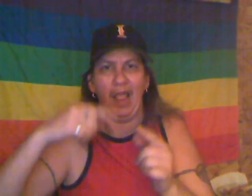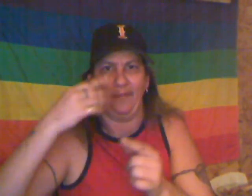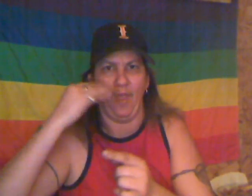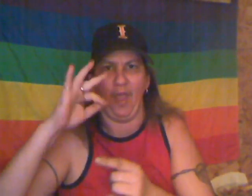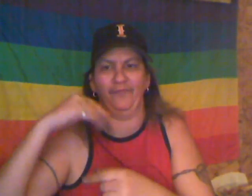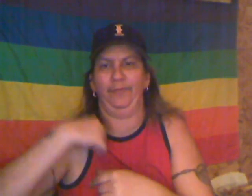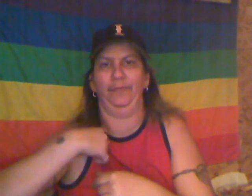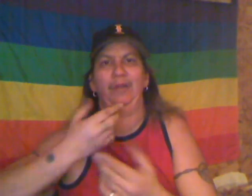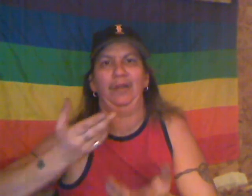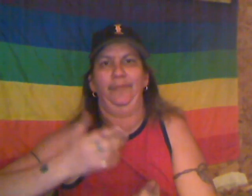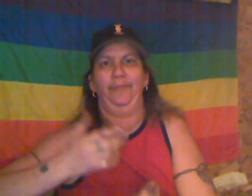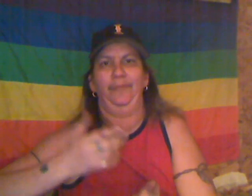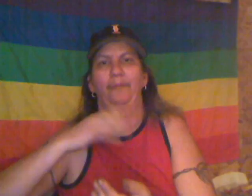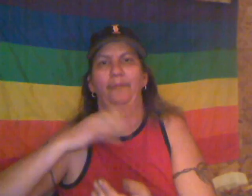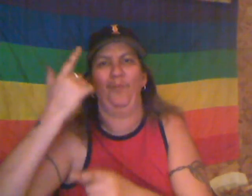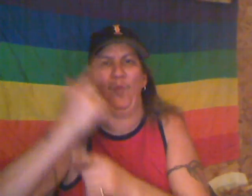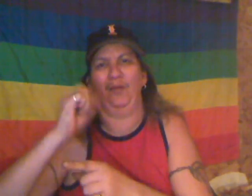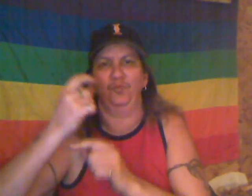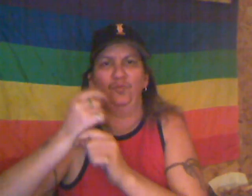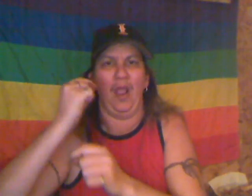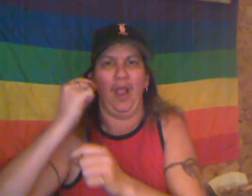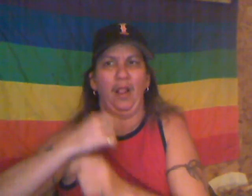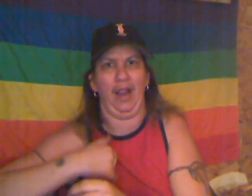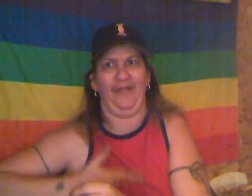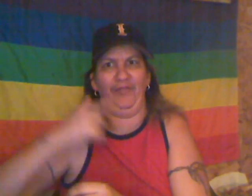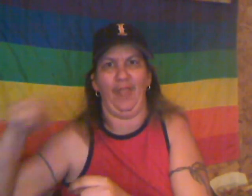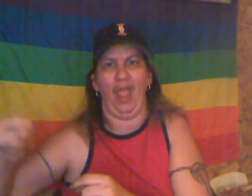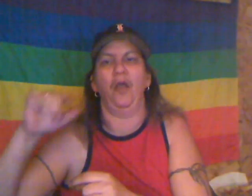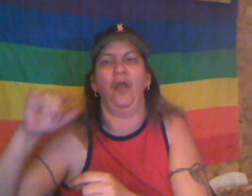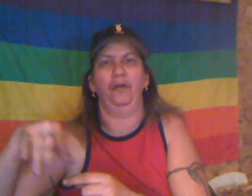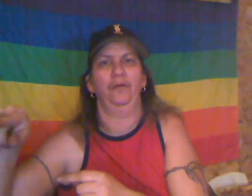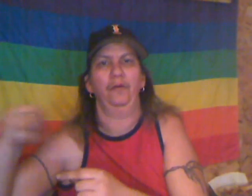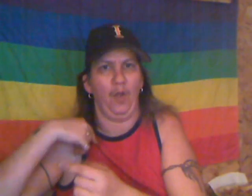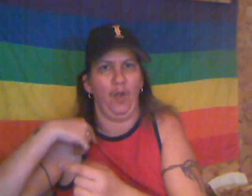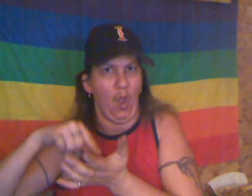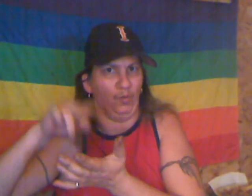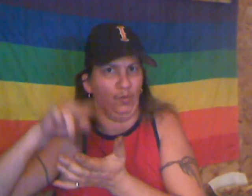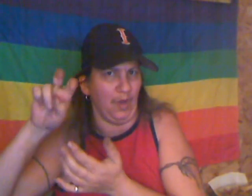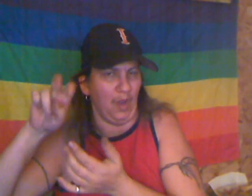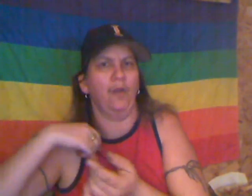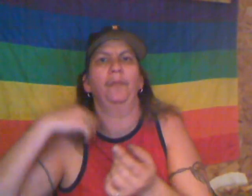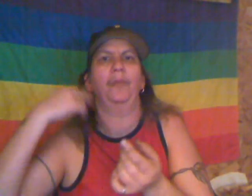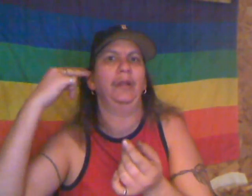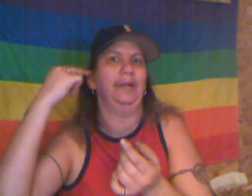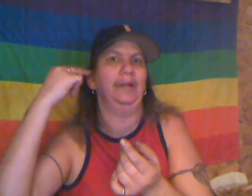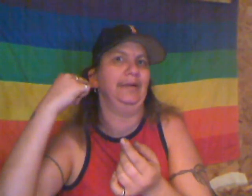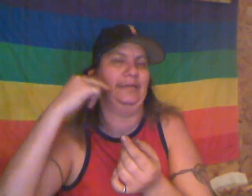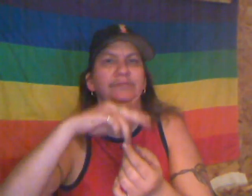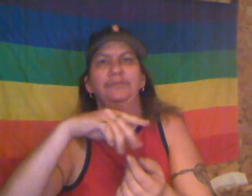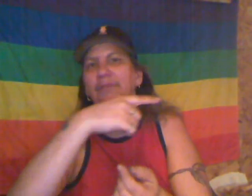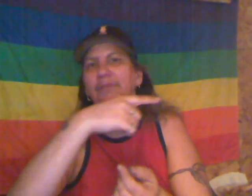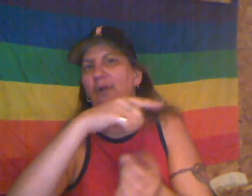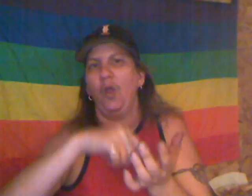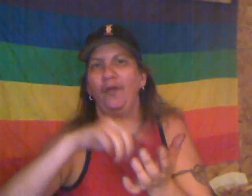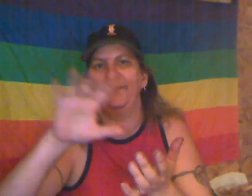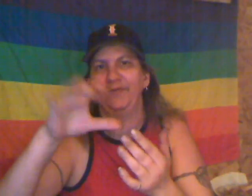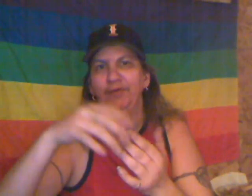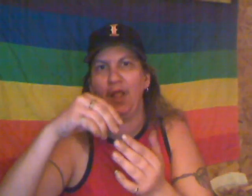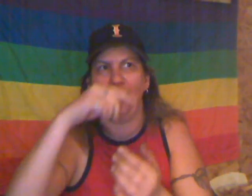the two is the Earth's atmosphere. And actually, that's a good thing. Because beyond the Earth's protective layers is the